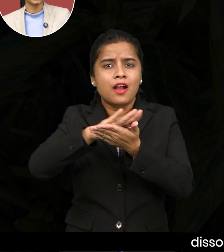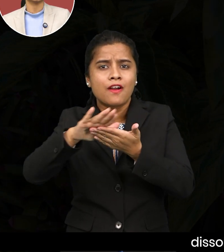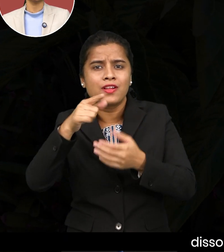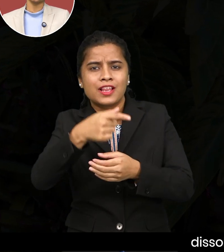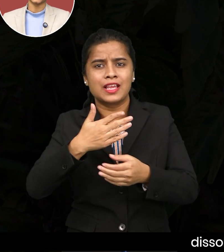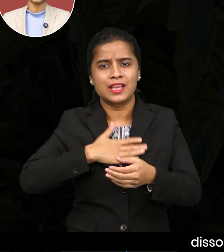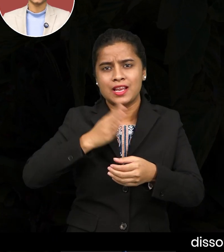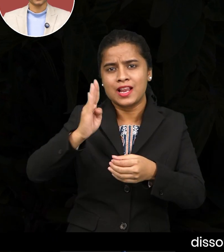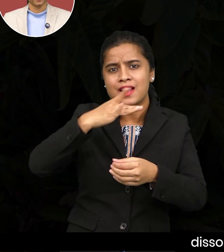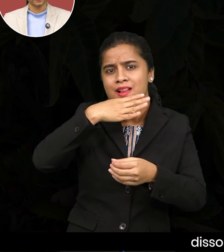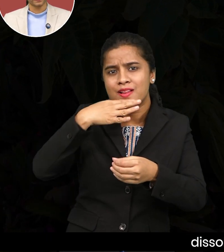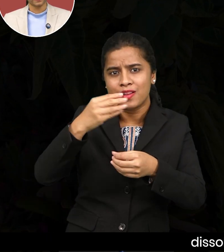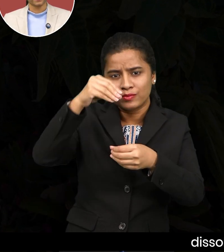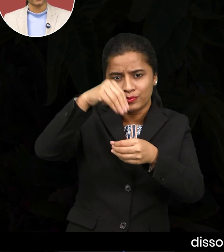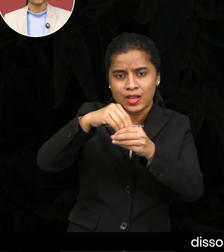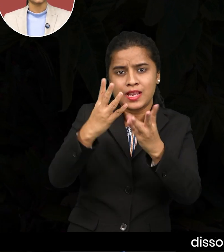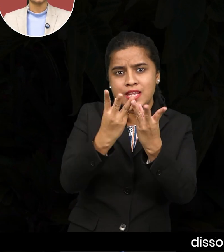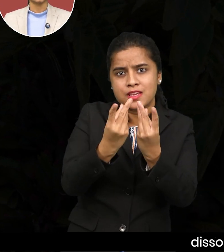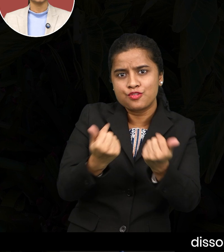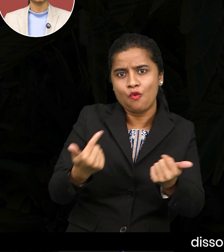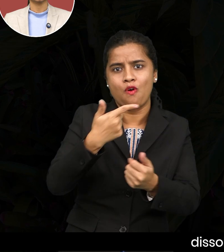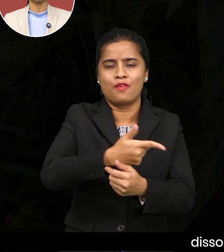dissolves into the spirit.